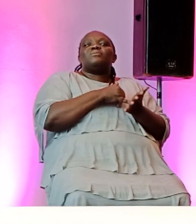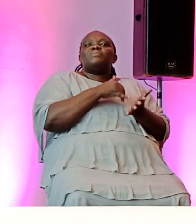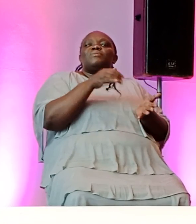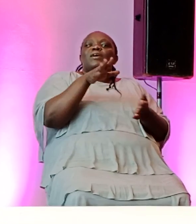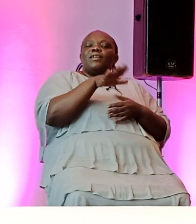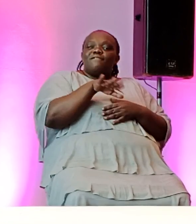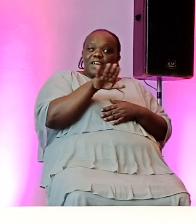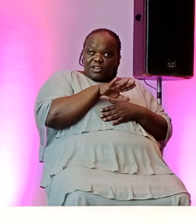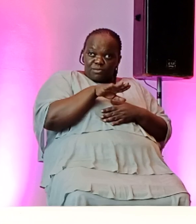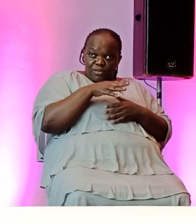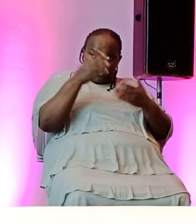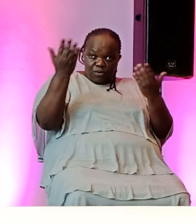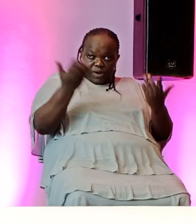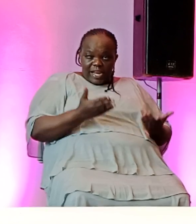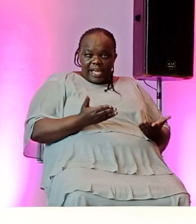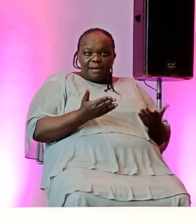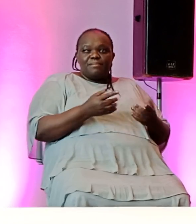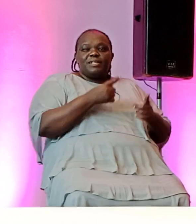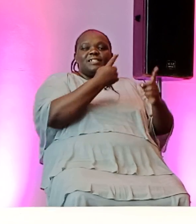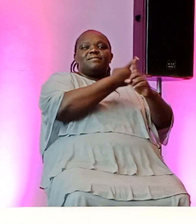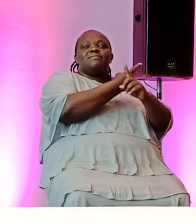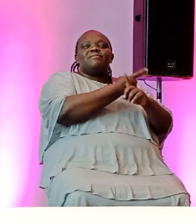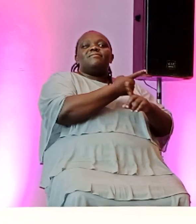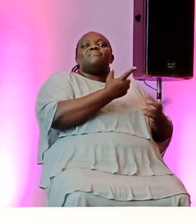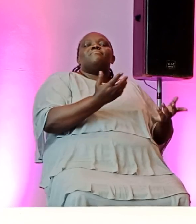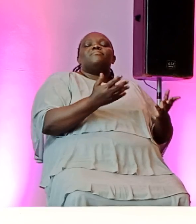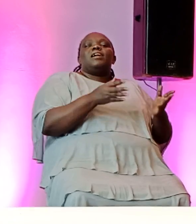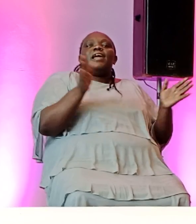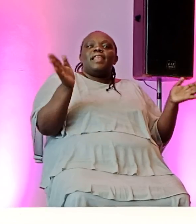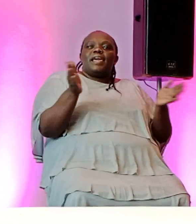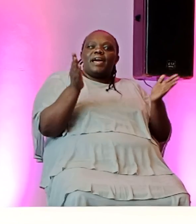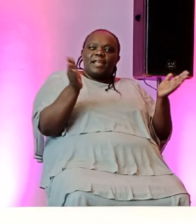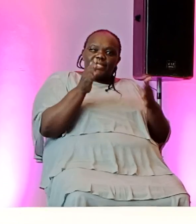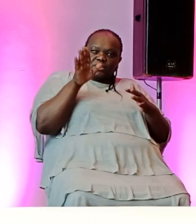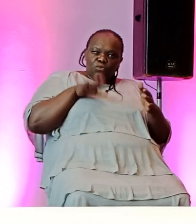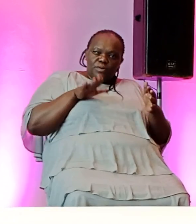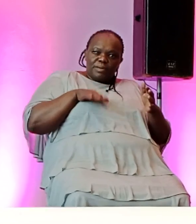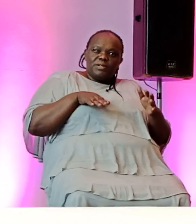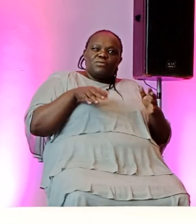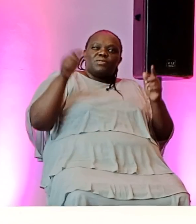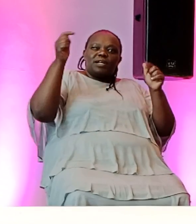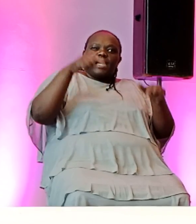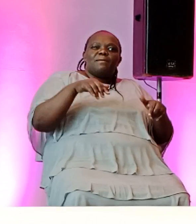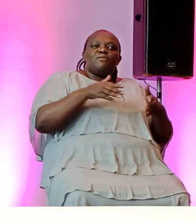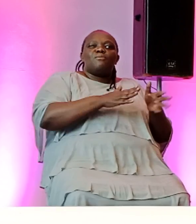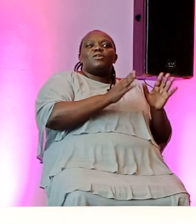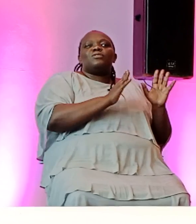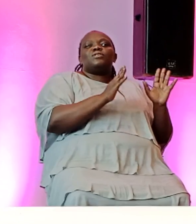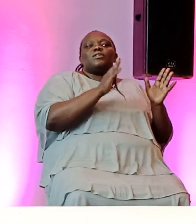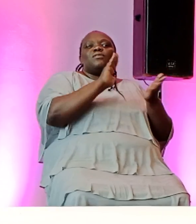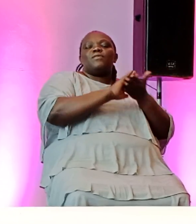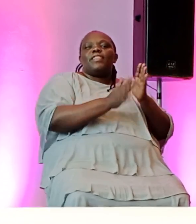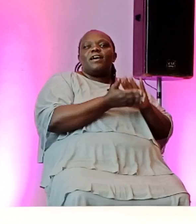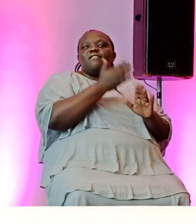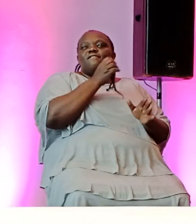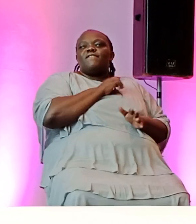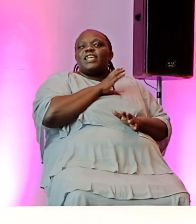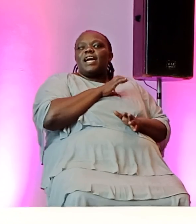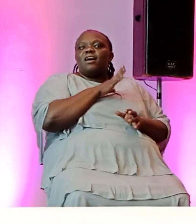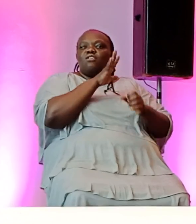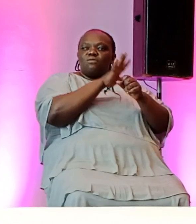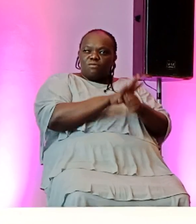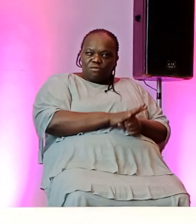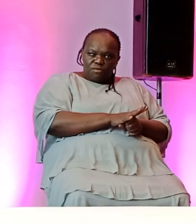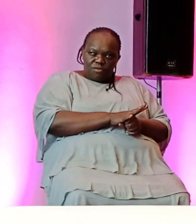environment, welcoming diverse leadership, and encouraging women to pursue opportunities without fear of